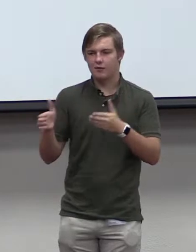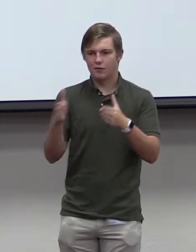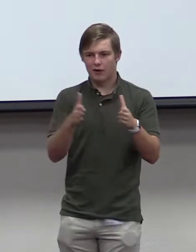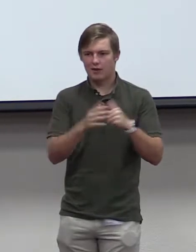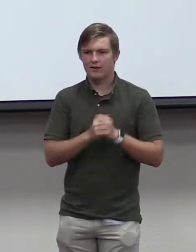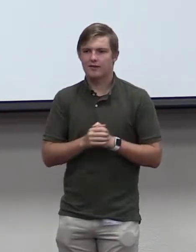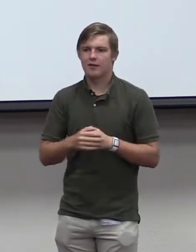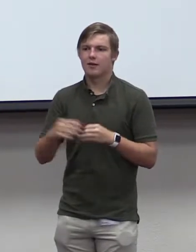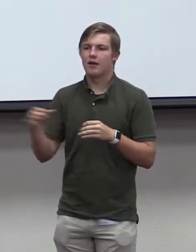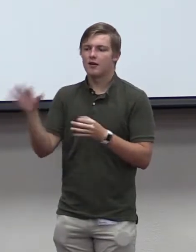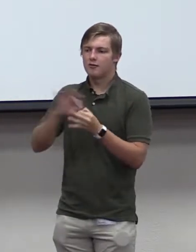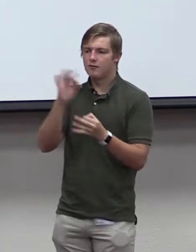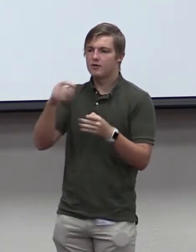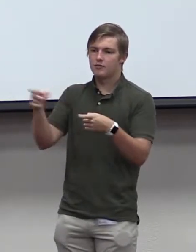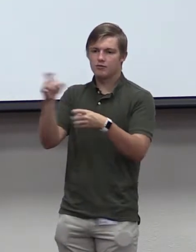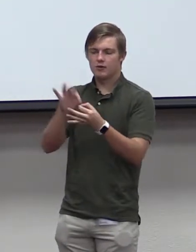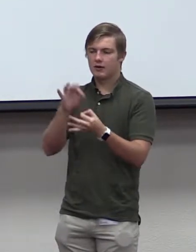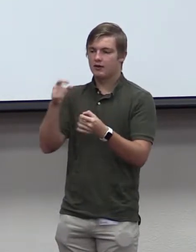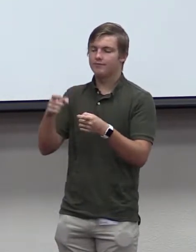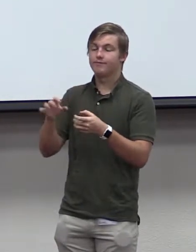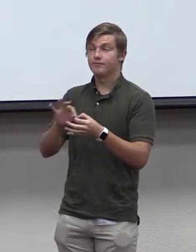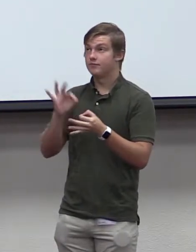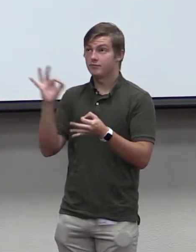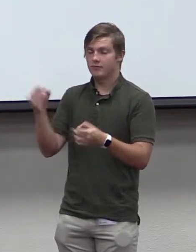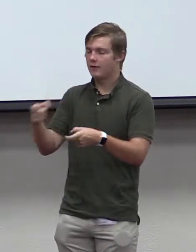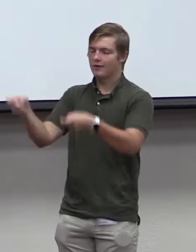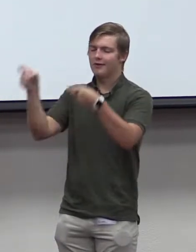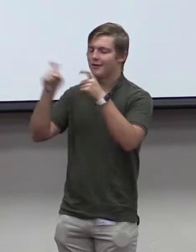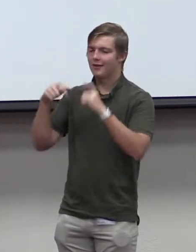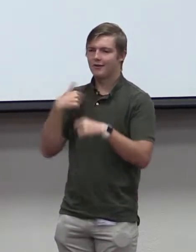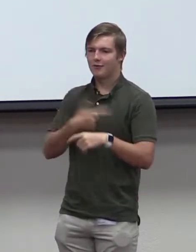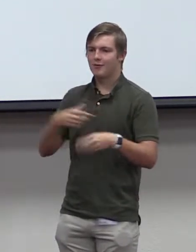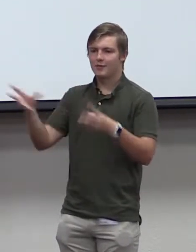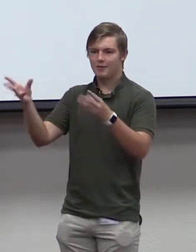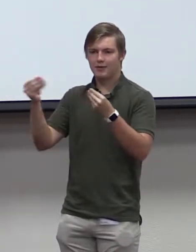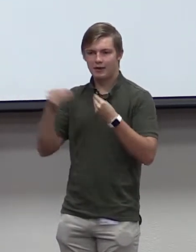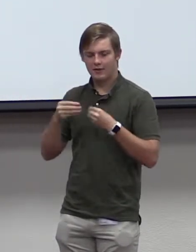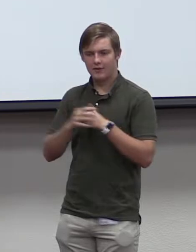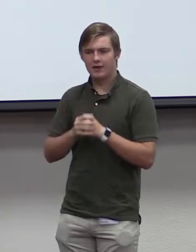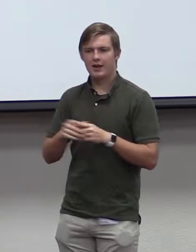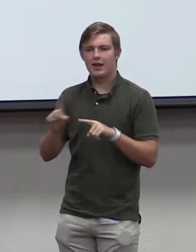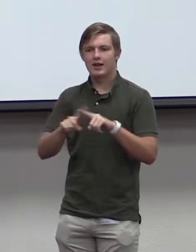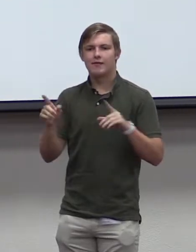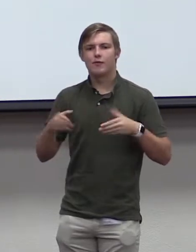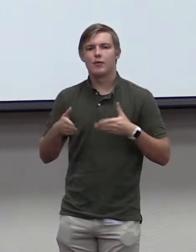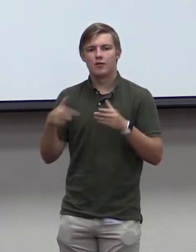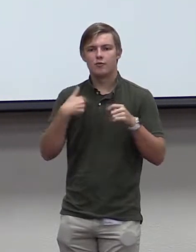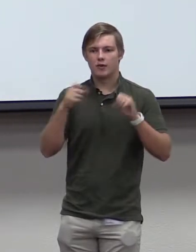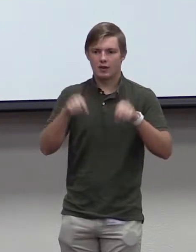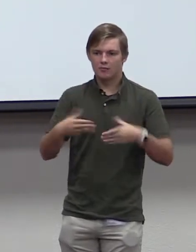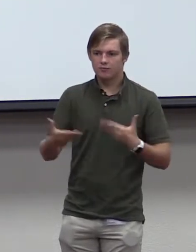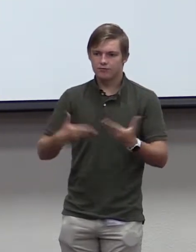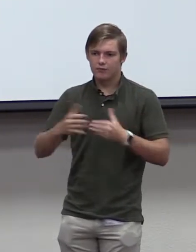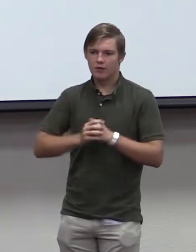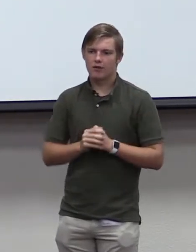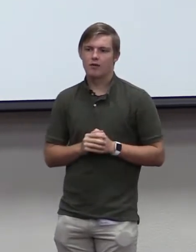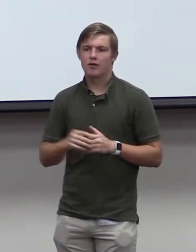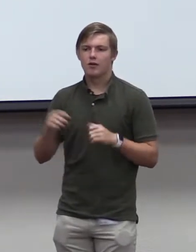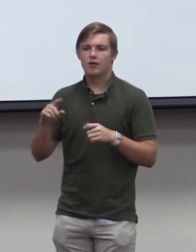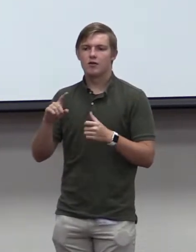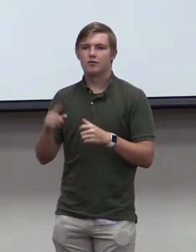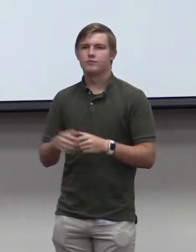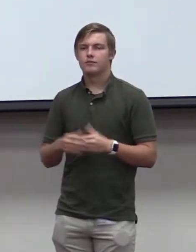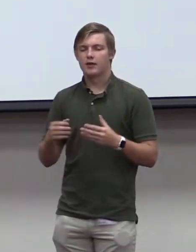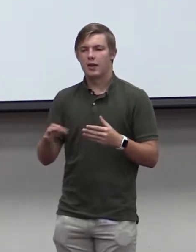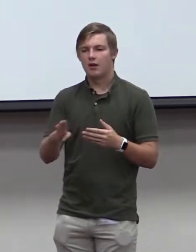different spiritual gifts that we have been given in ways that we can use them to serve. But going back to 1 Peter